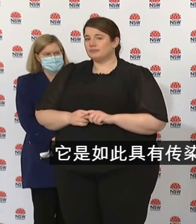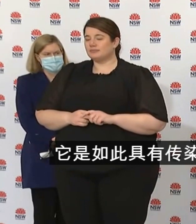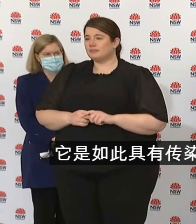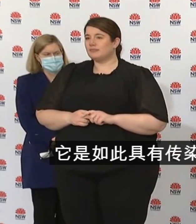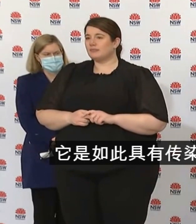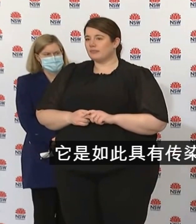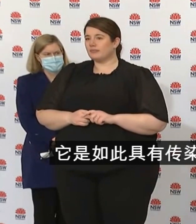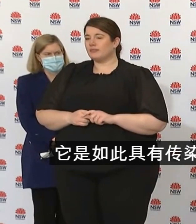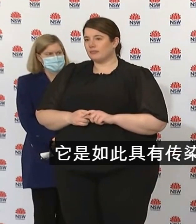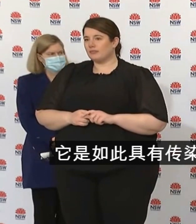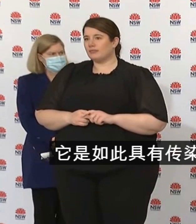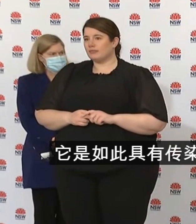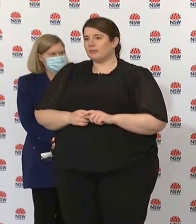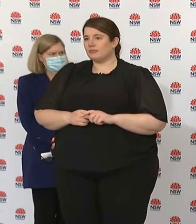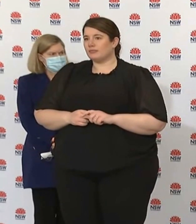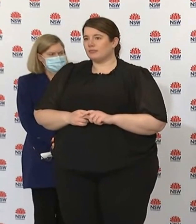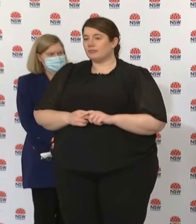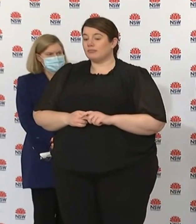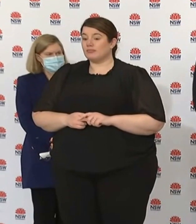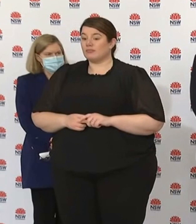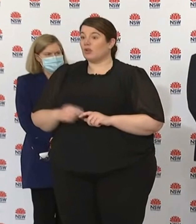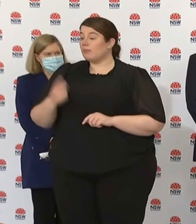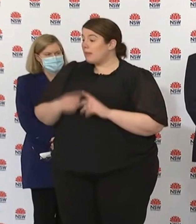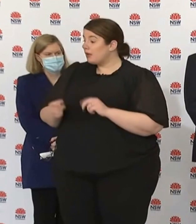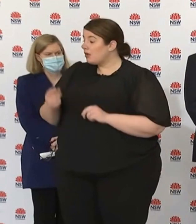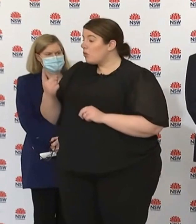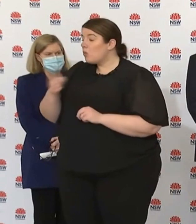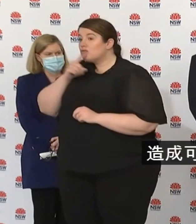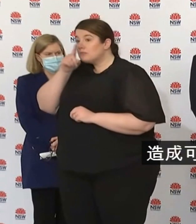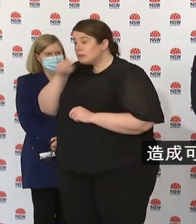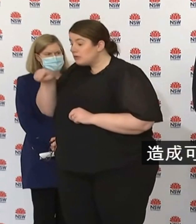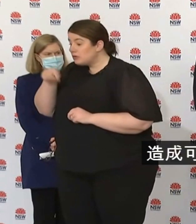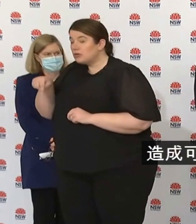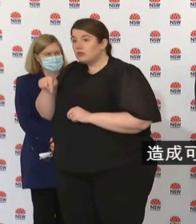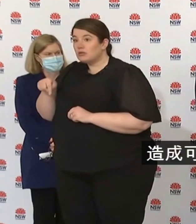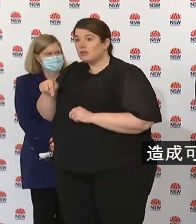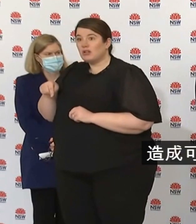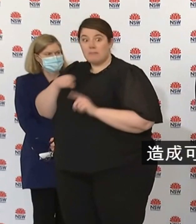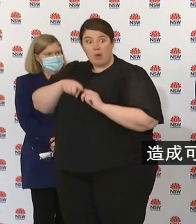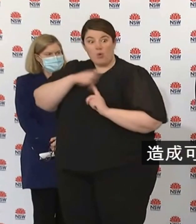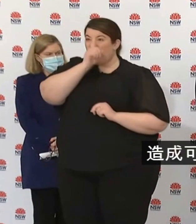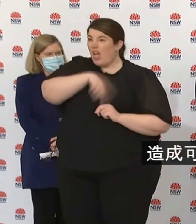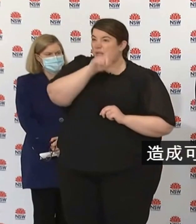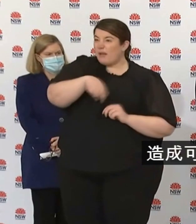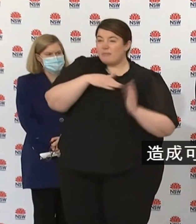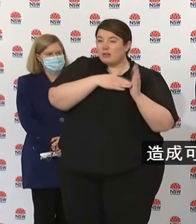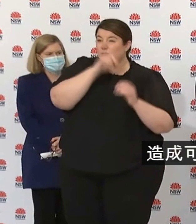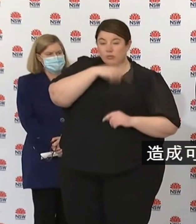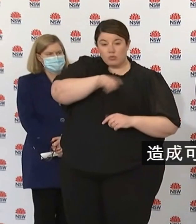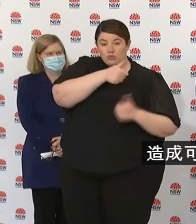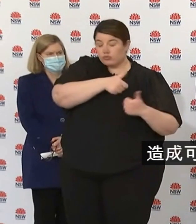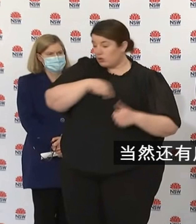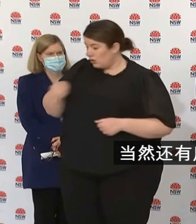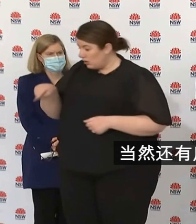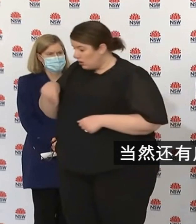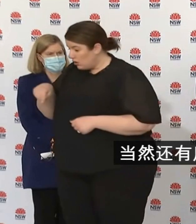only takes a very small number of people to do the wrong thing to cause ripple effects, which can cause a setback. So